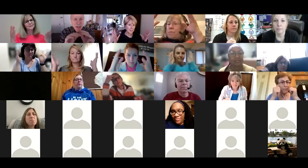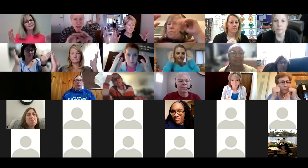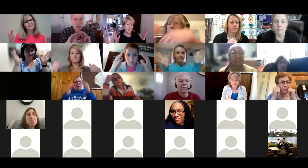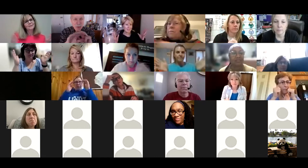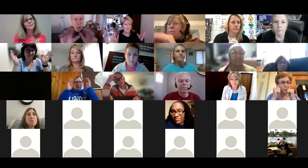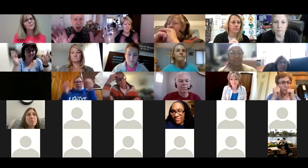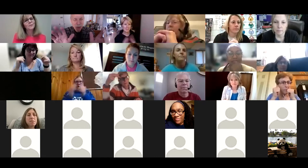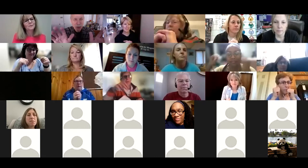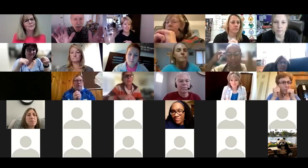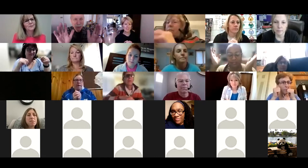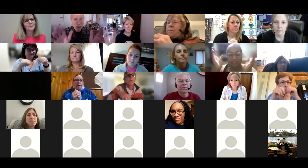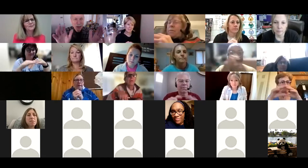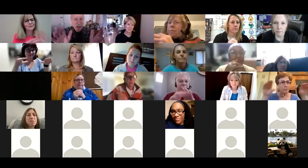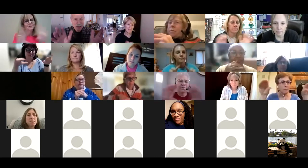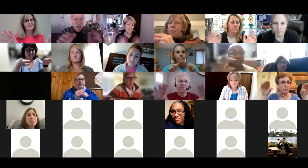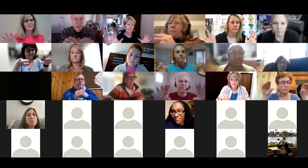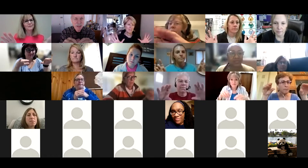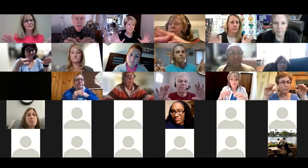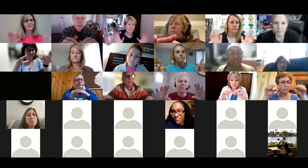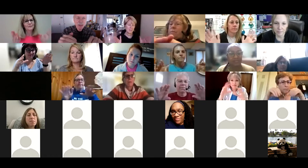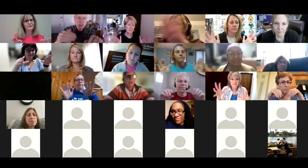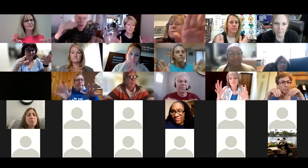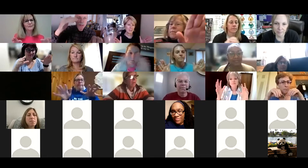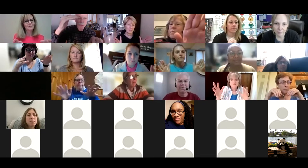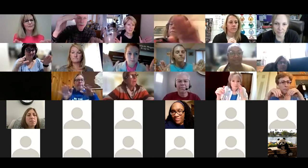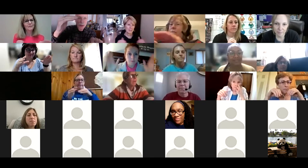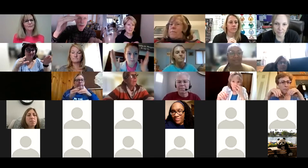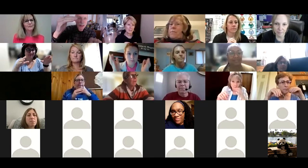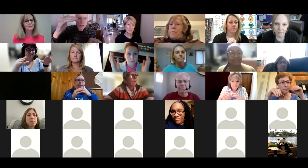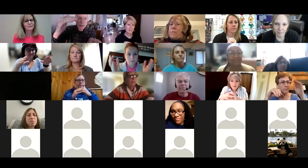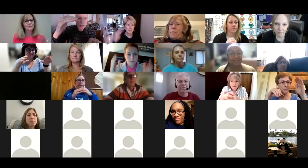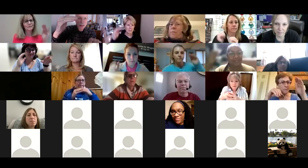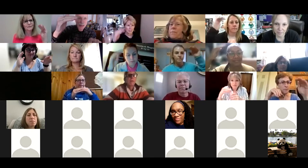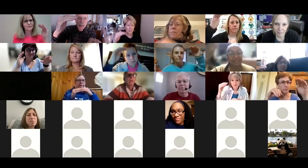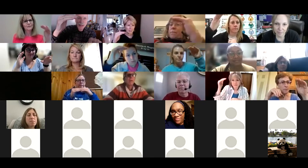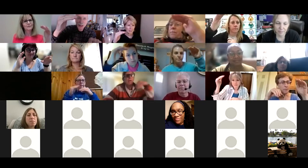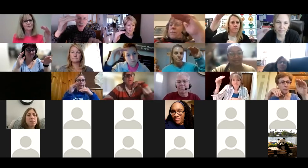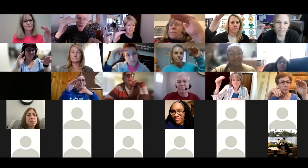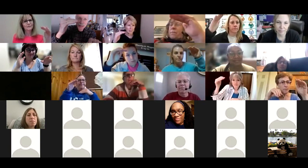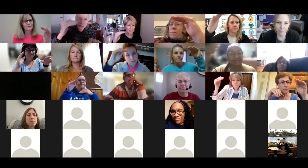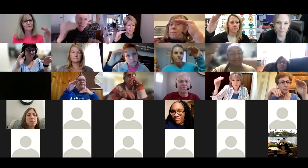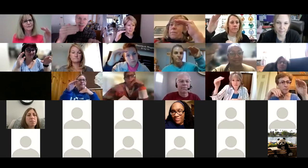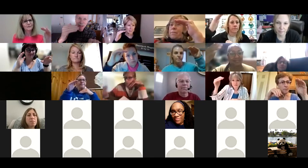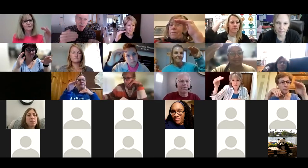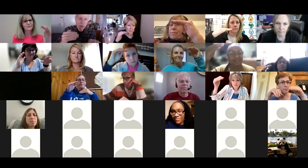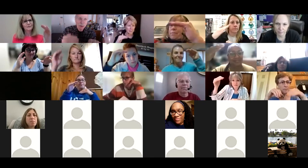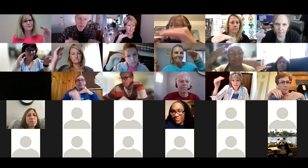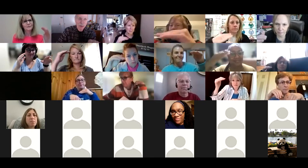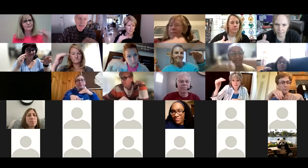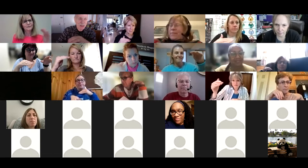The wrong way to write an essay is to write the first sentence and then go on down to the second, third, fourth. That's